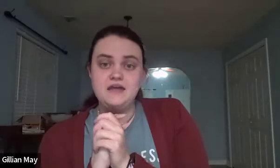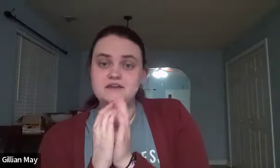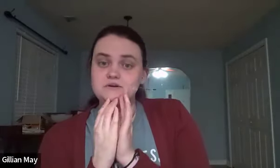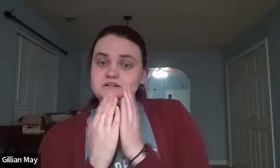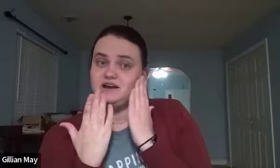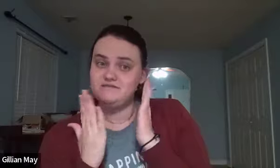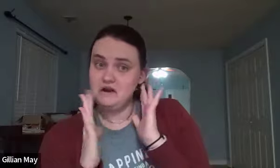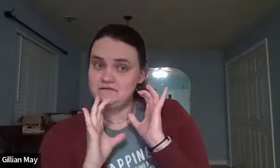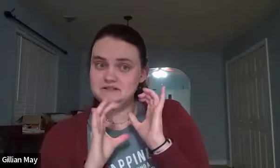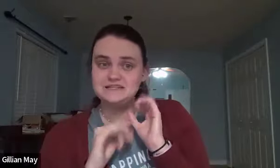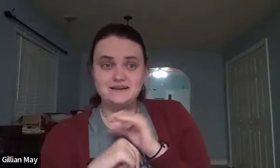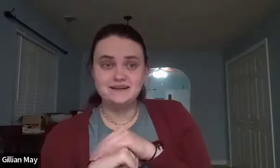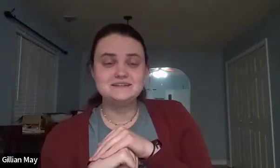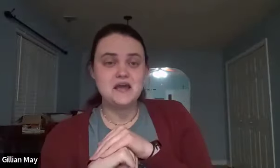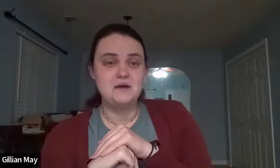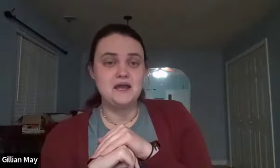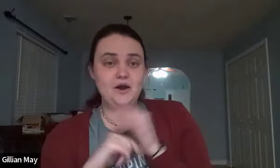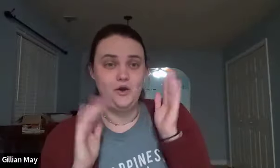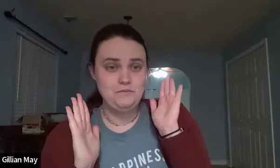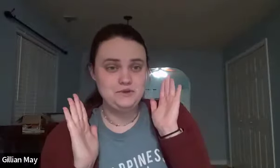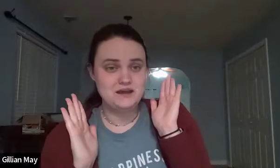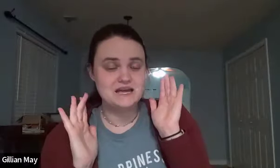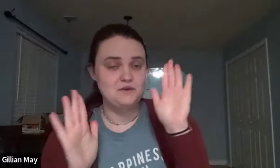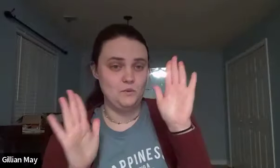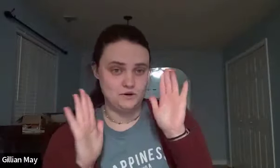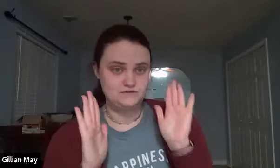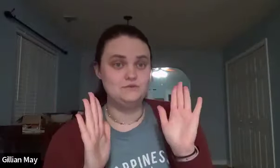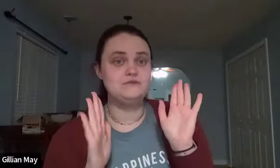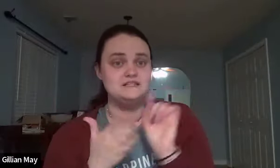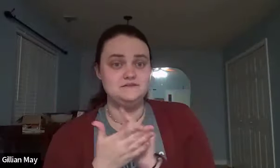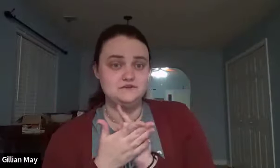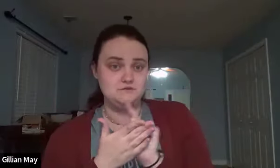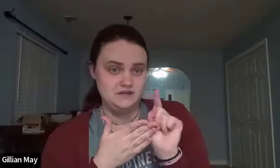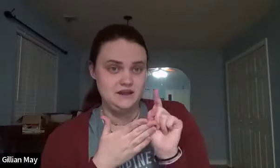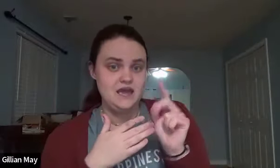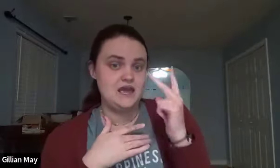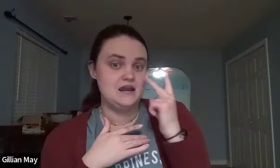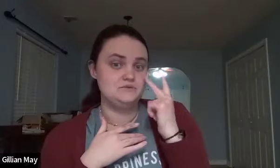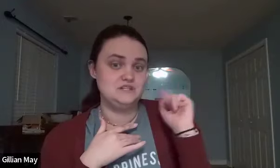think we're done for our first night. I hope you guys have a wonderful rest of y'all's week, and I will see you